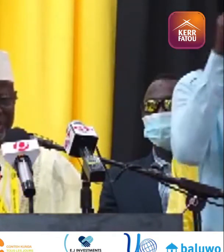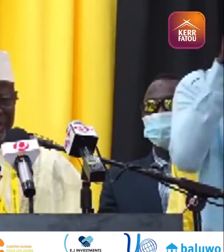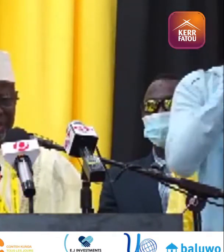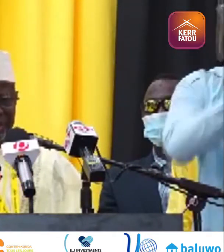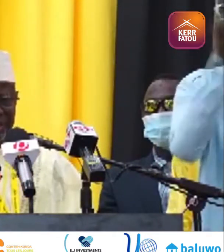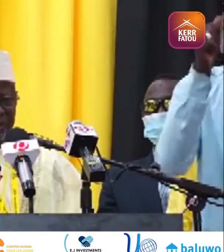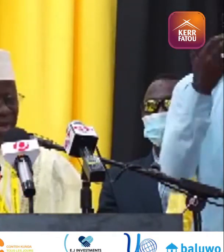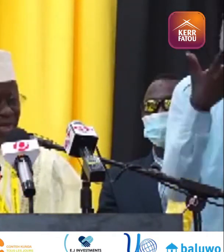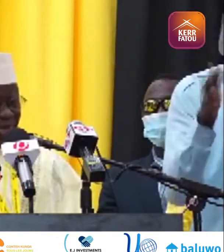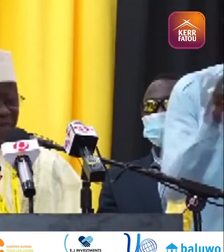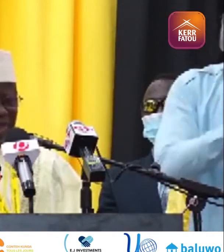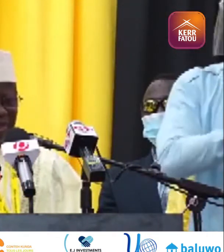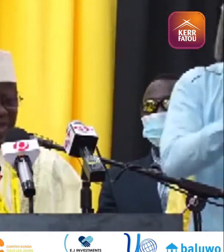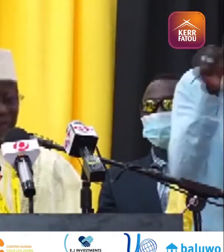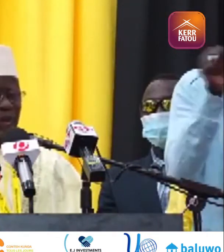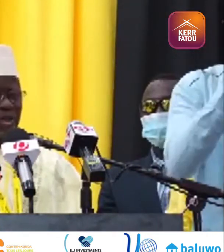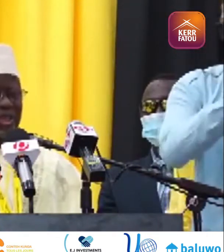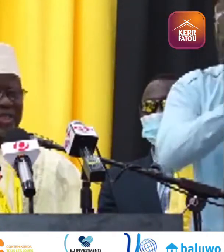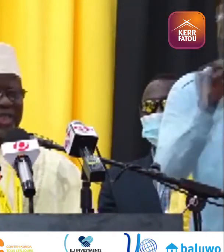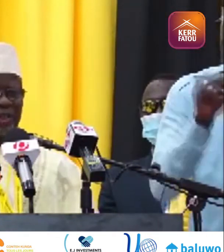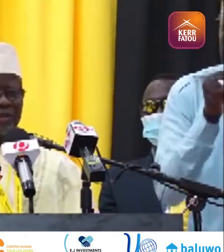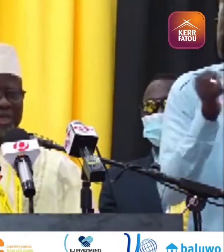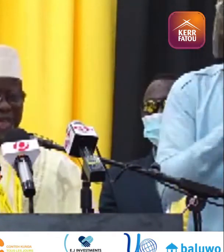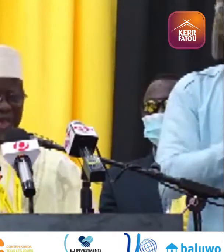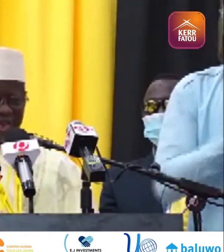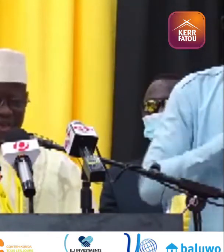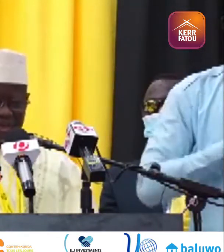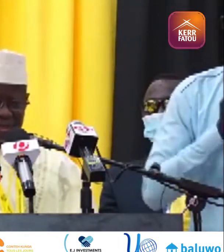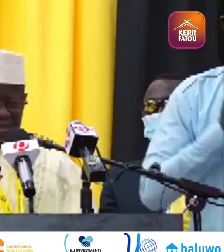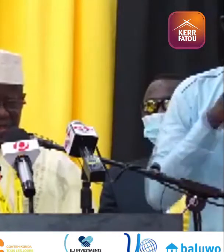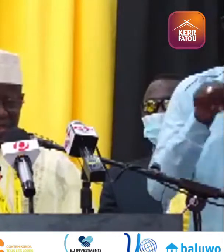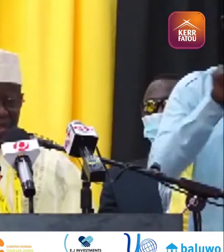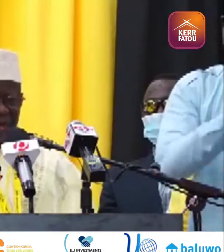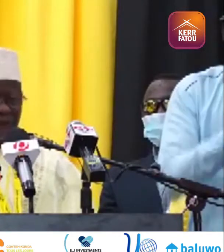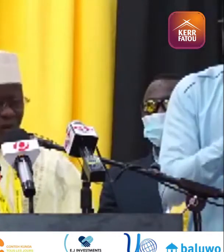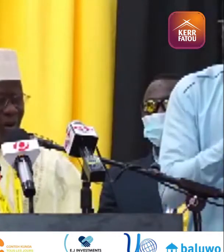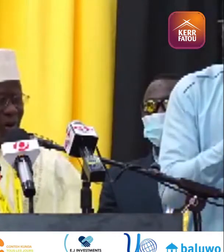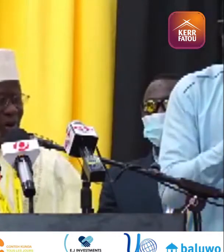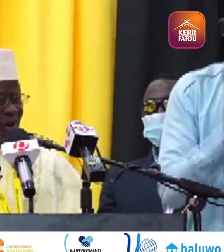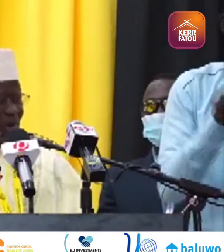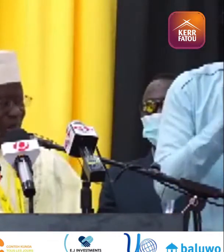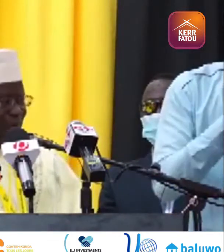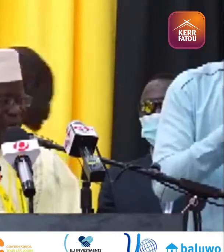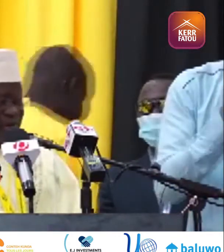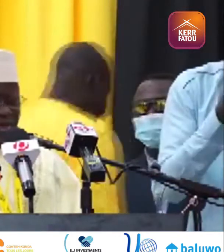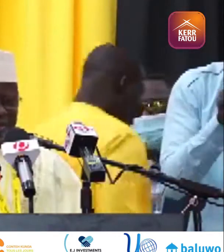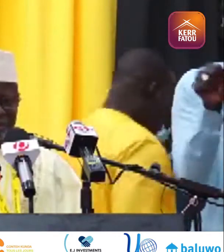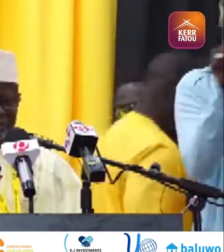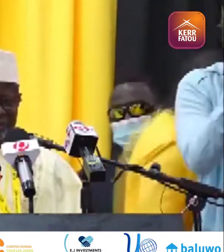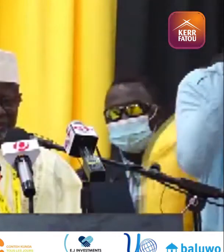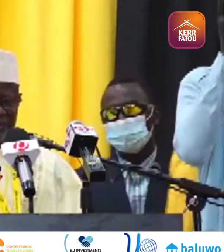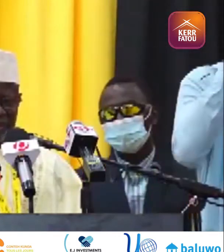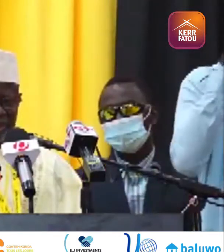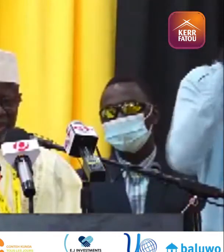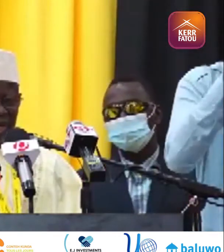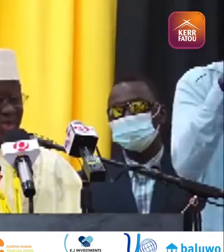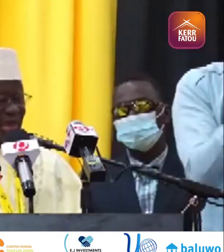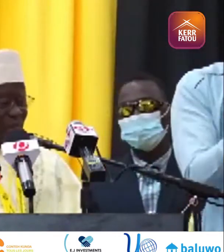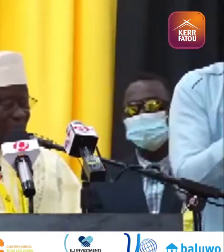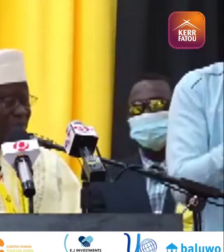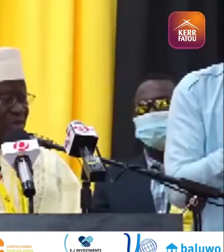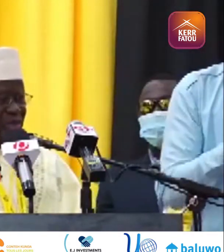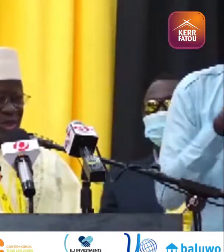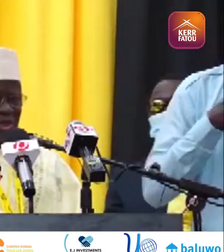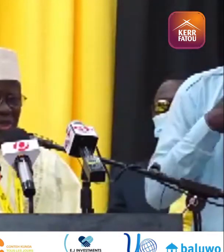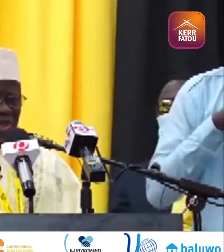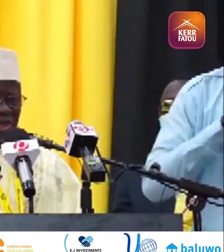best engagement, because it set up the standard for other parties. As